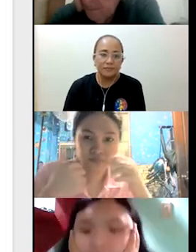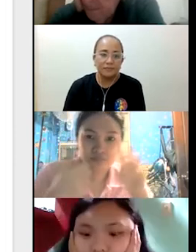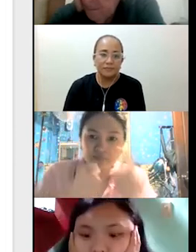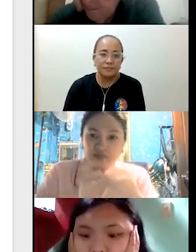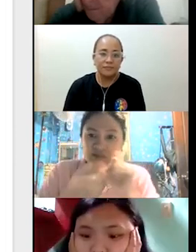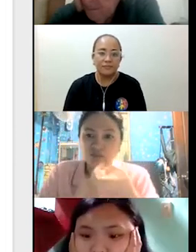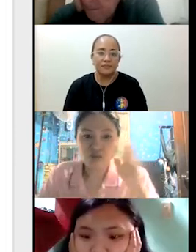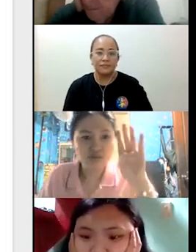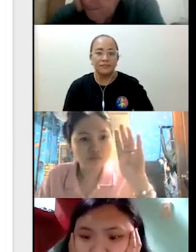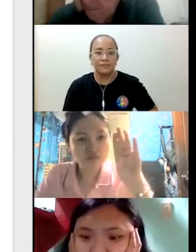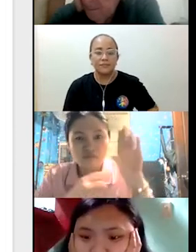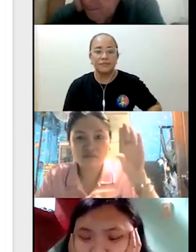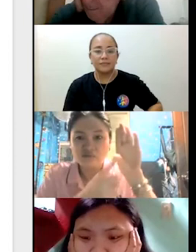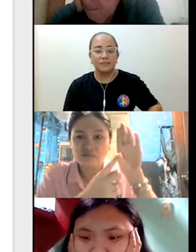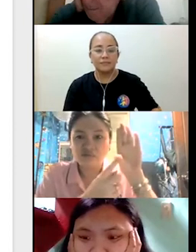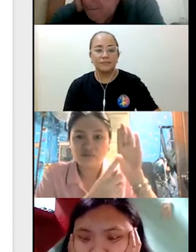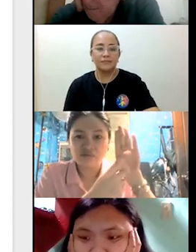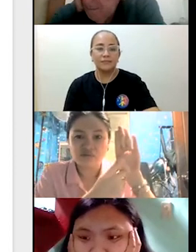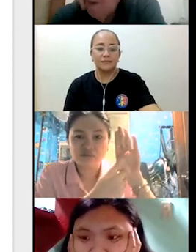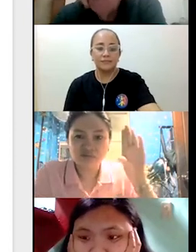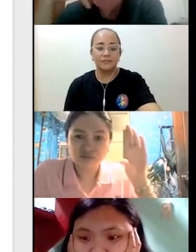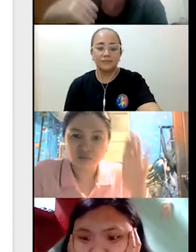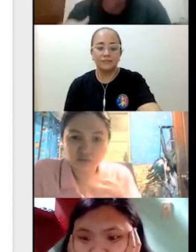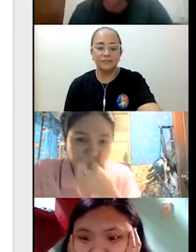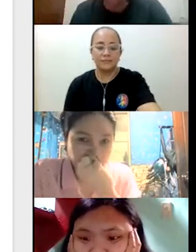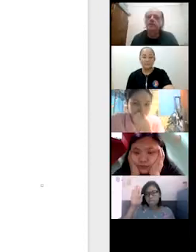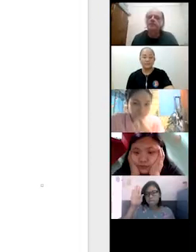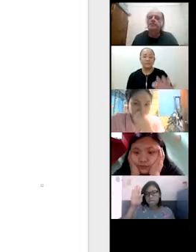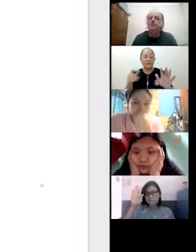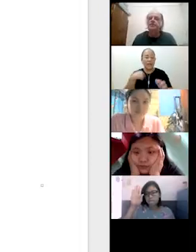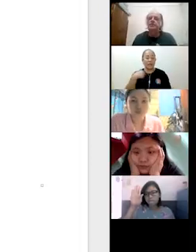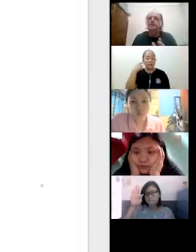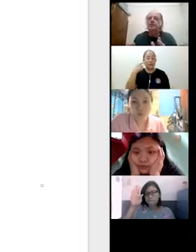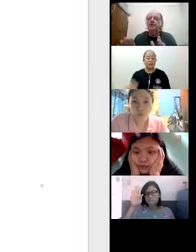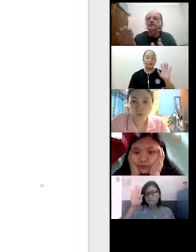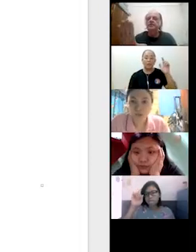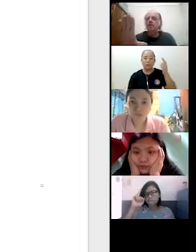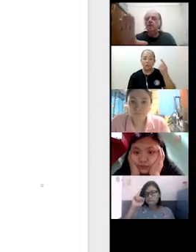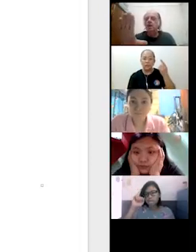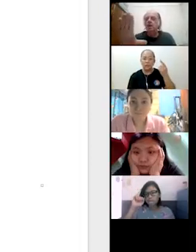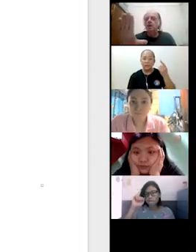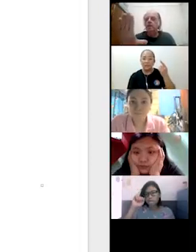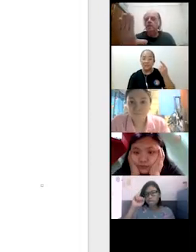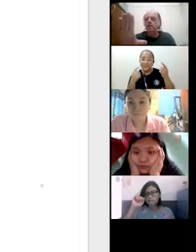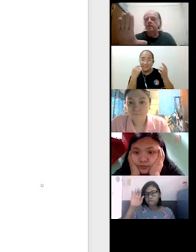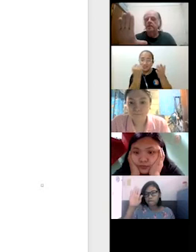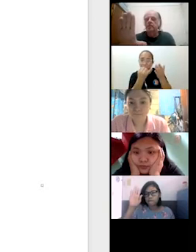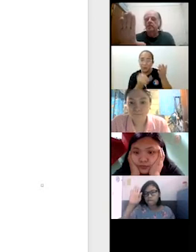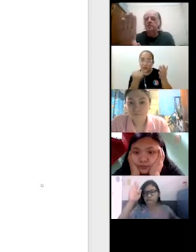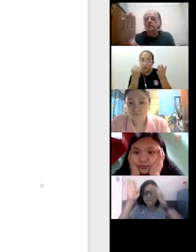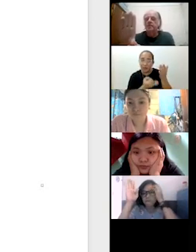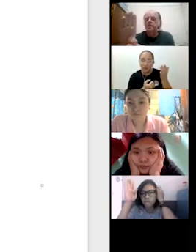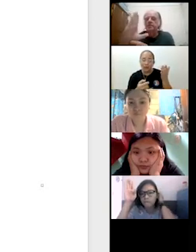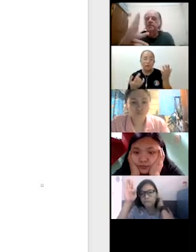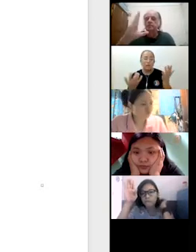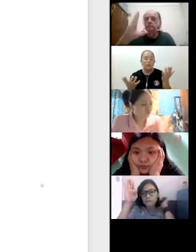Okay, yeah, I just wanted to note it. That's all. Thanks. Yeah, I think in this particular drawing, it